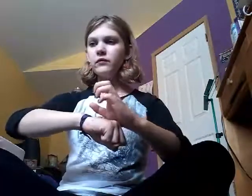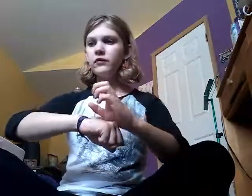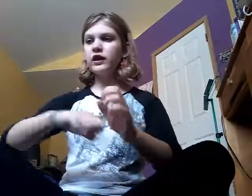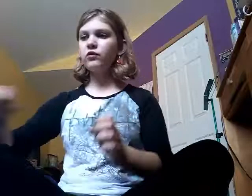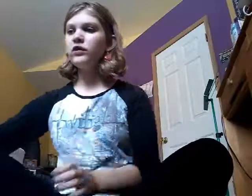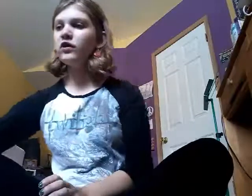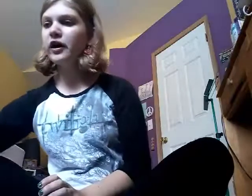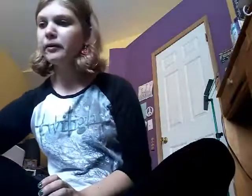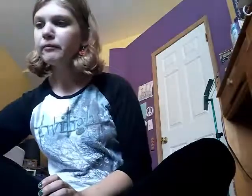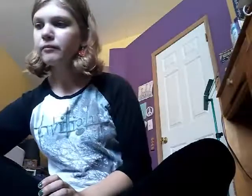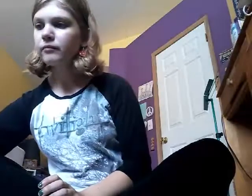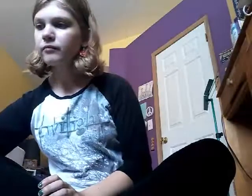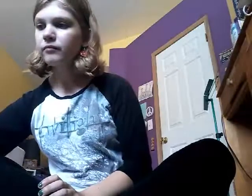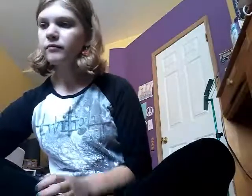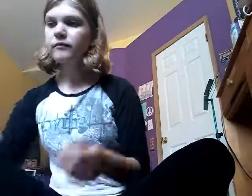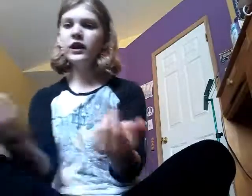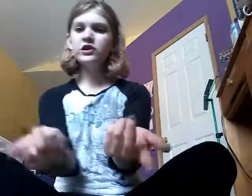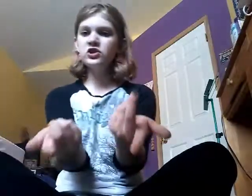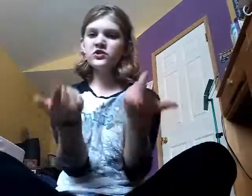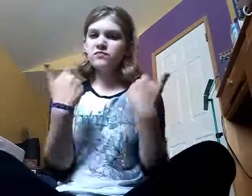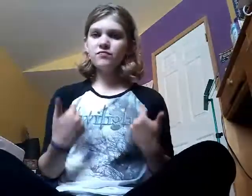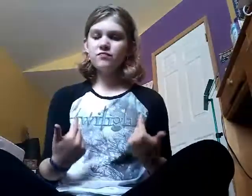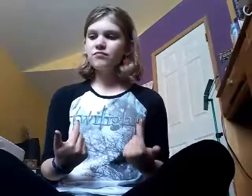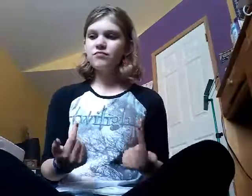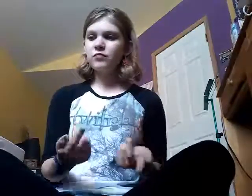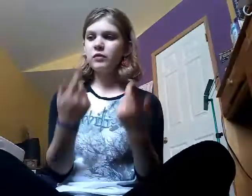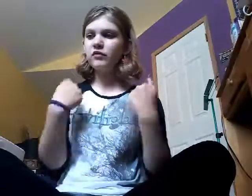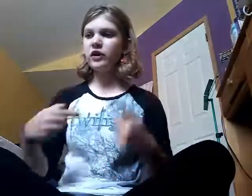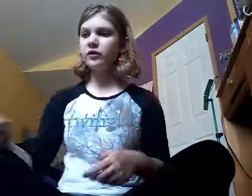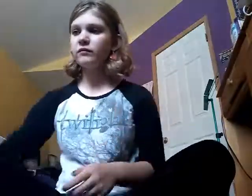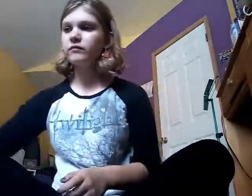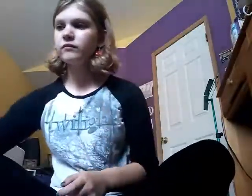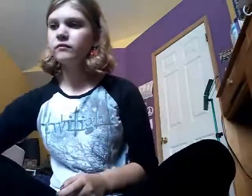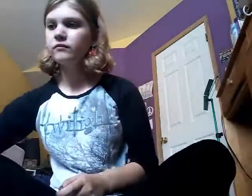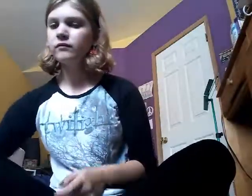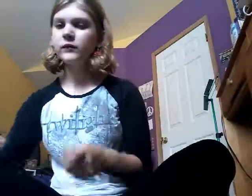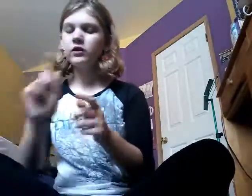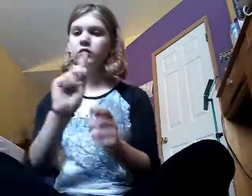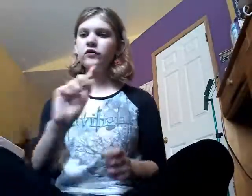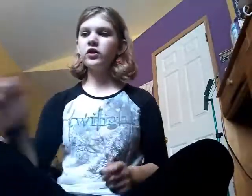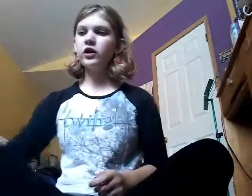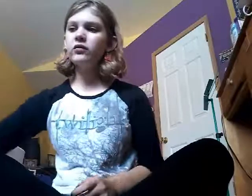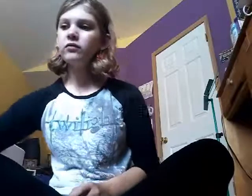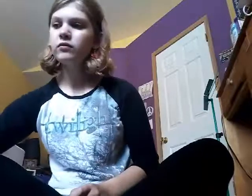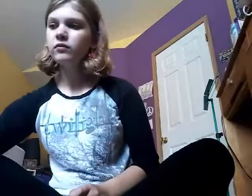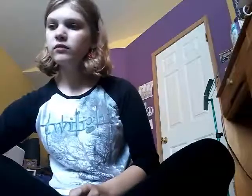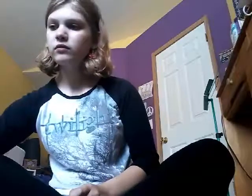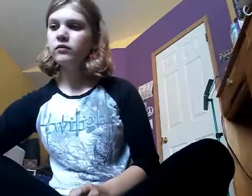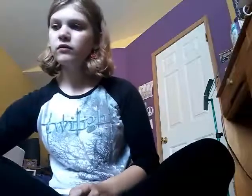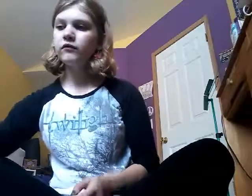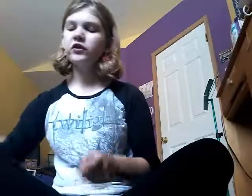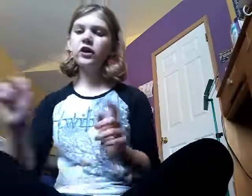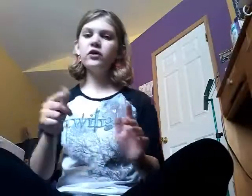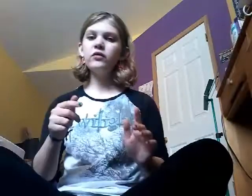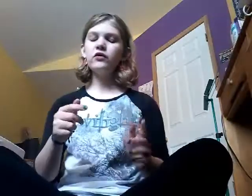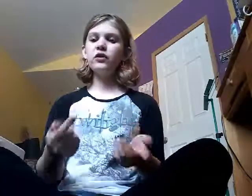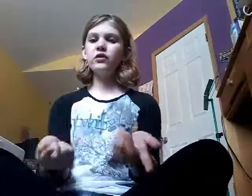The next one is come, and it's just, come over here. And, for go, for go, so,